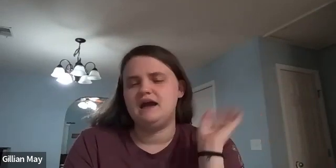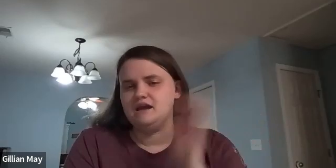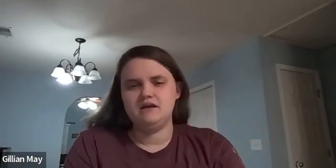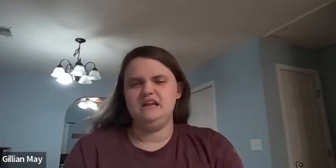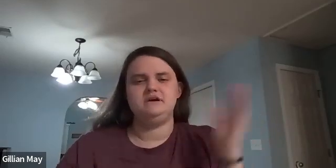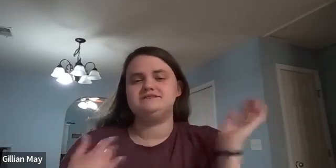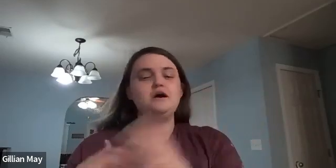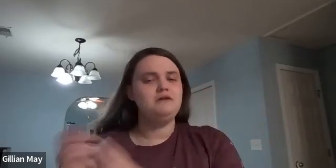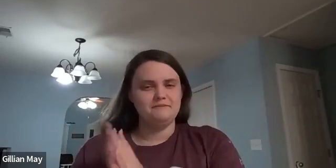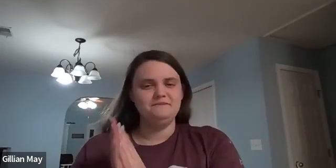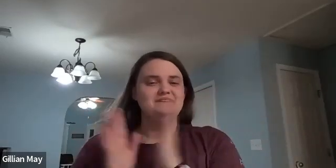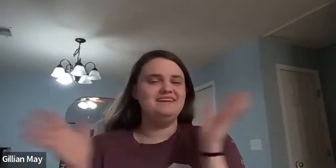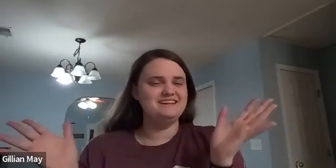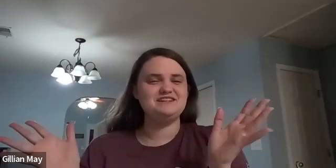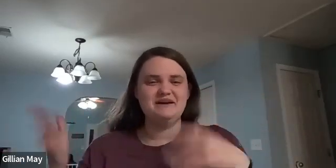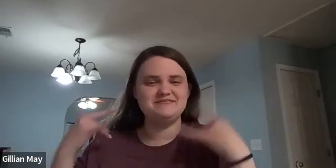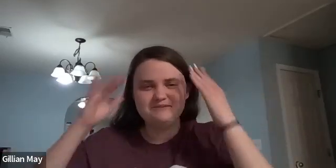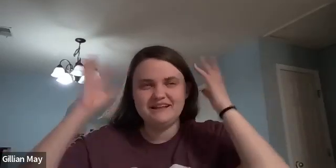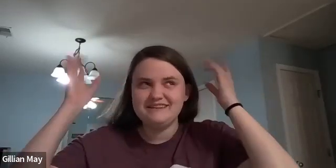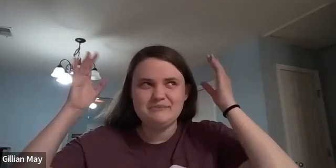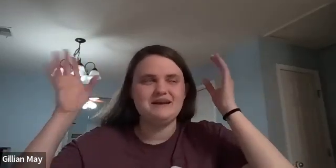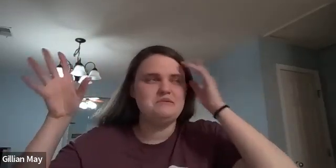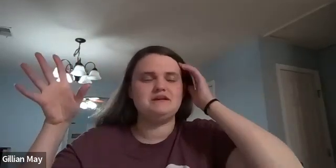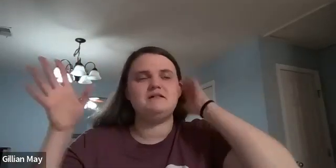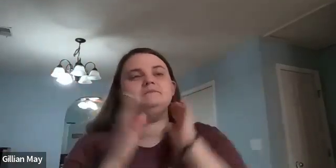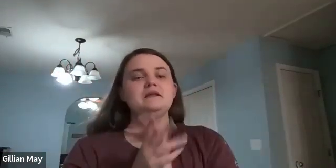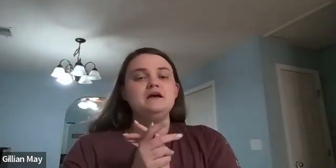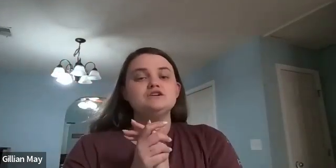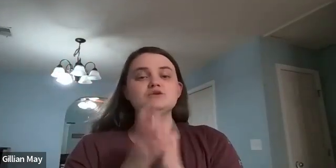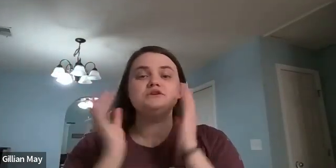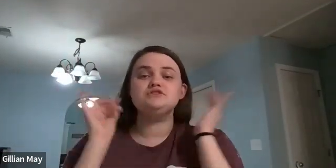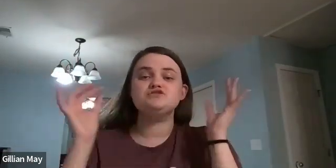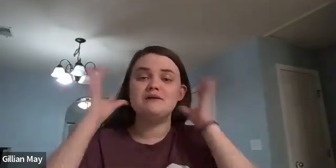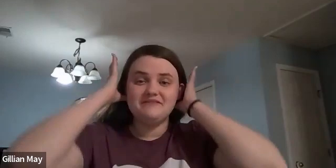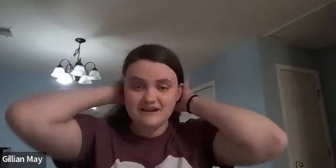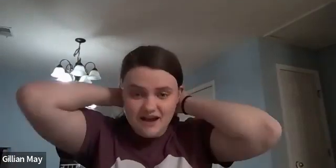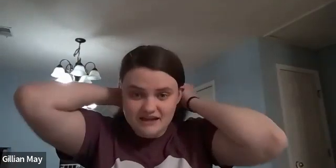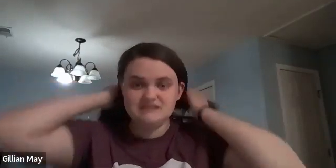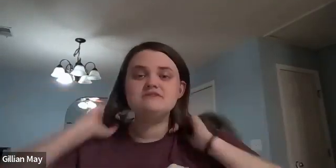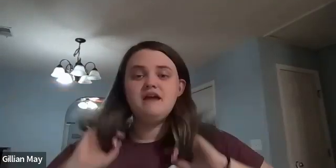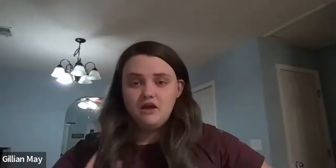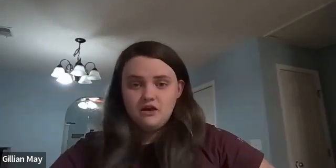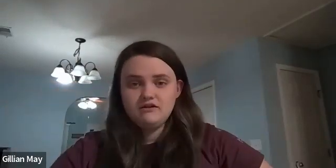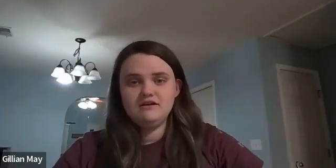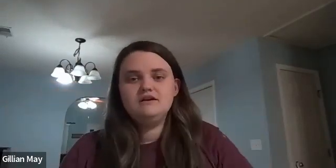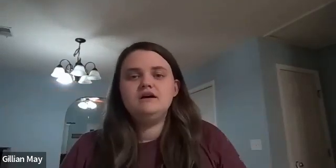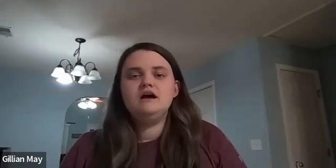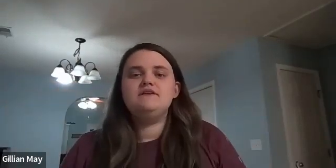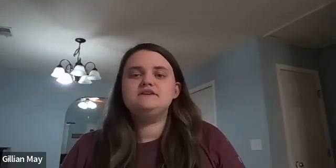can't, anyways. Okay. Sorry, I'm sitting, I'm like, nope, I can't remember the color. So when you're describing the kind of hair, if it's just